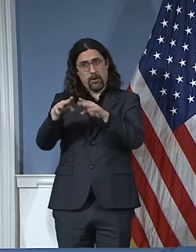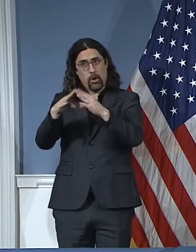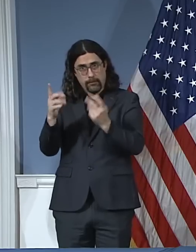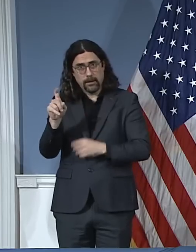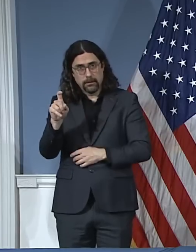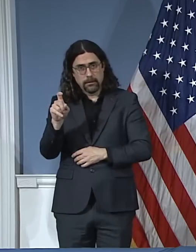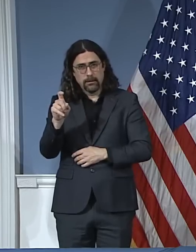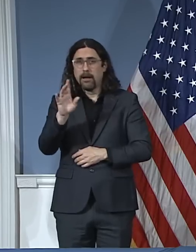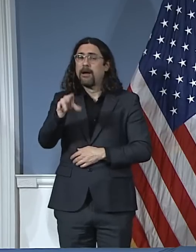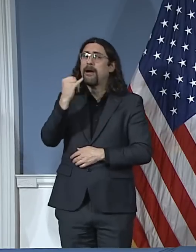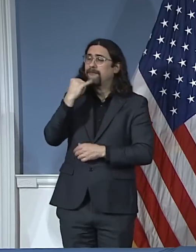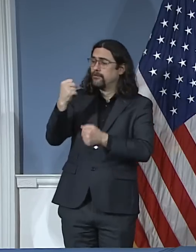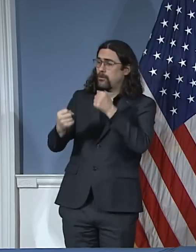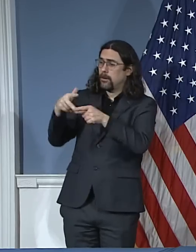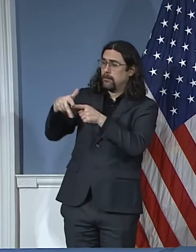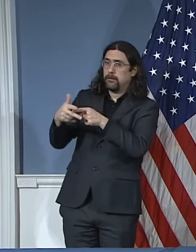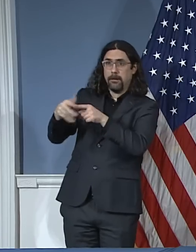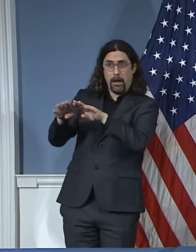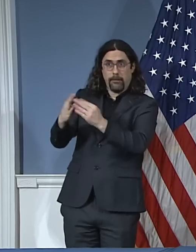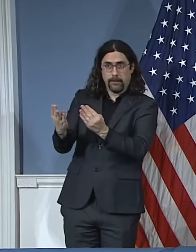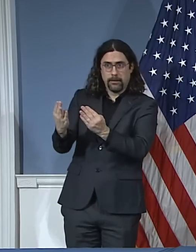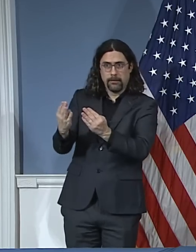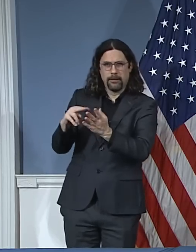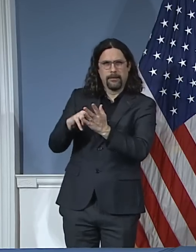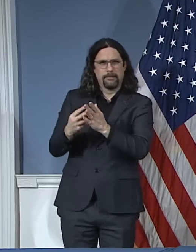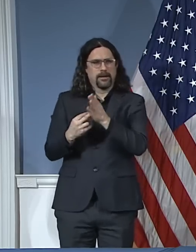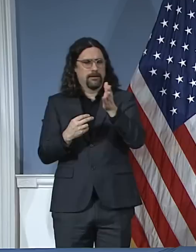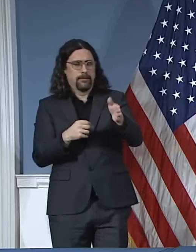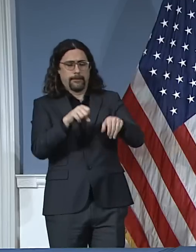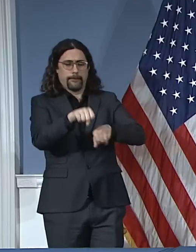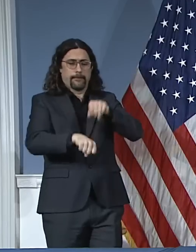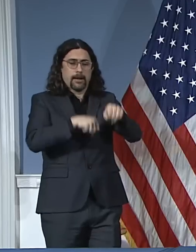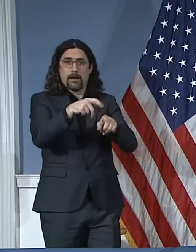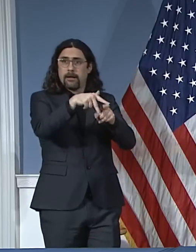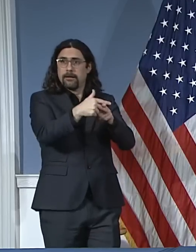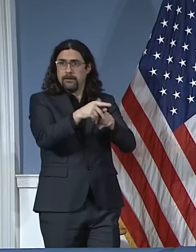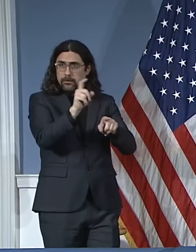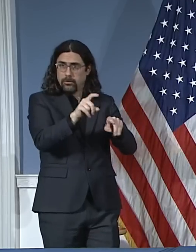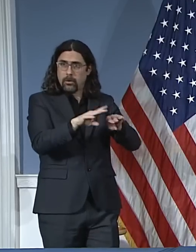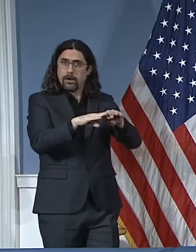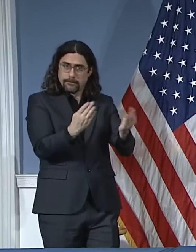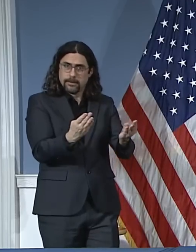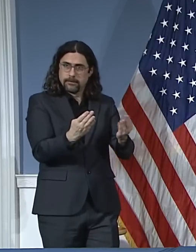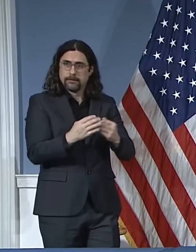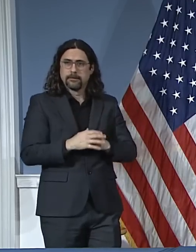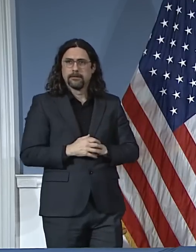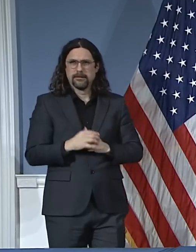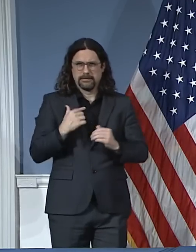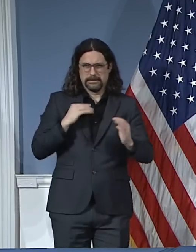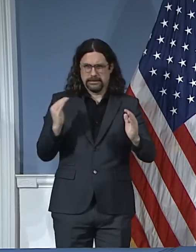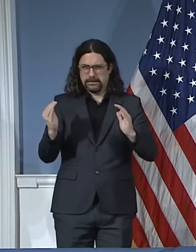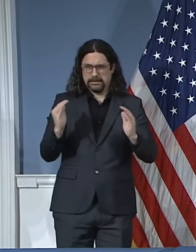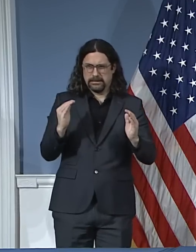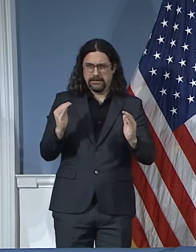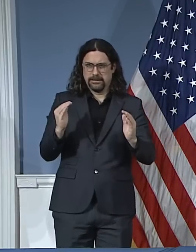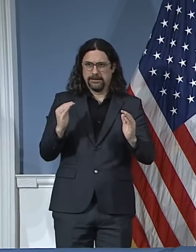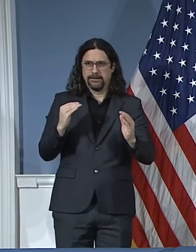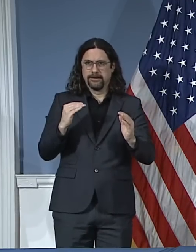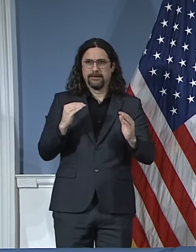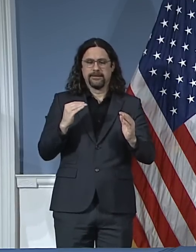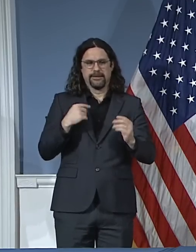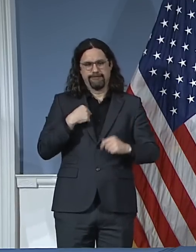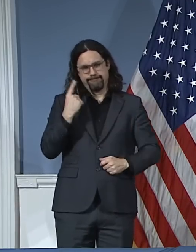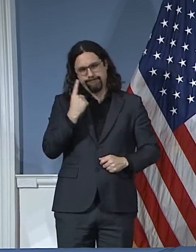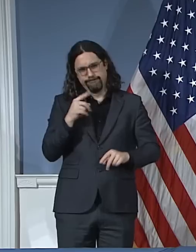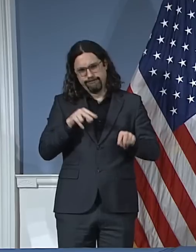city have compared notes with the state, and we have agreement that yes, bike repair shops are essential at this time of crisis because more and more people depend on